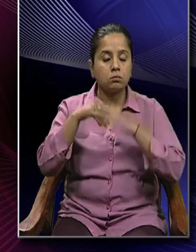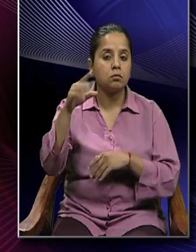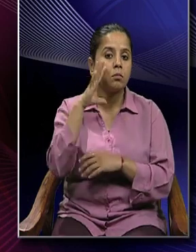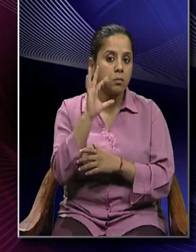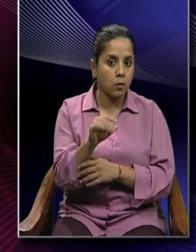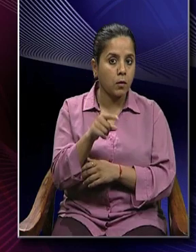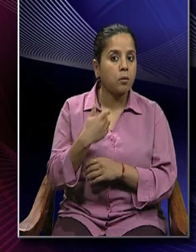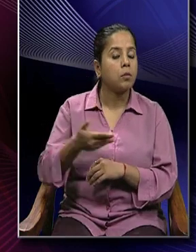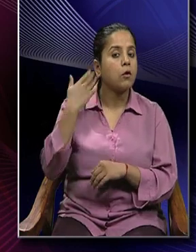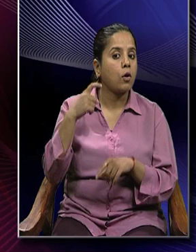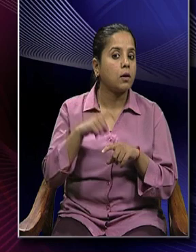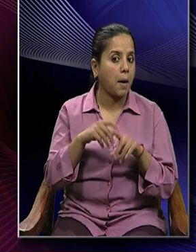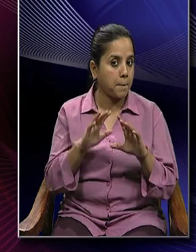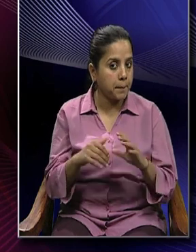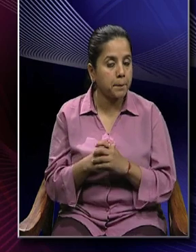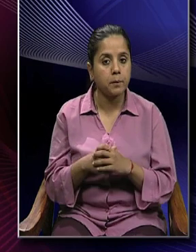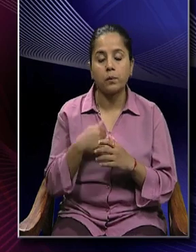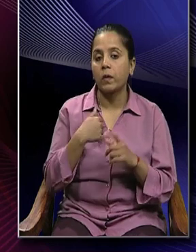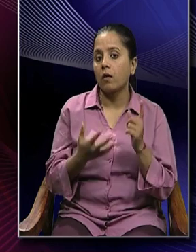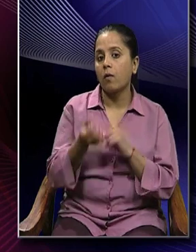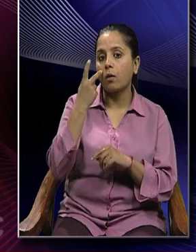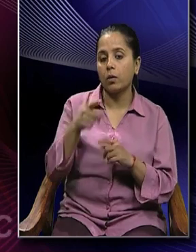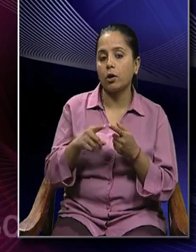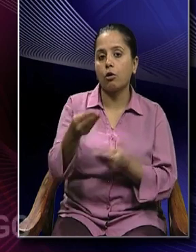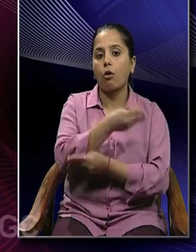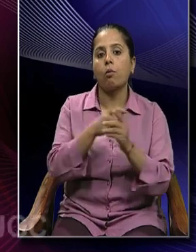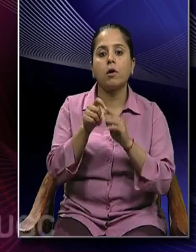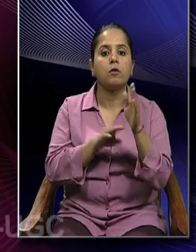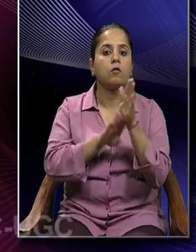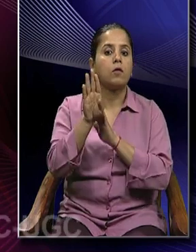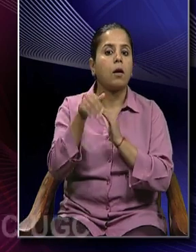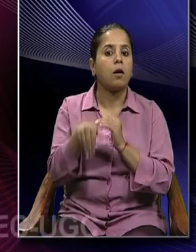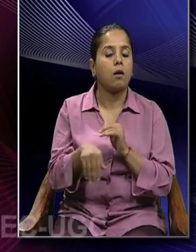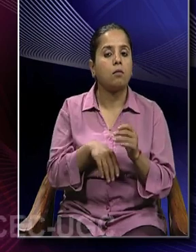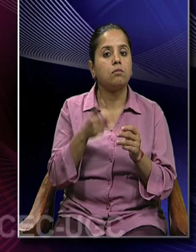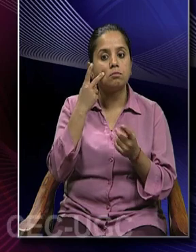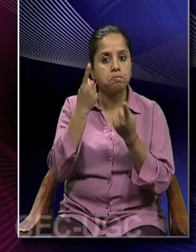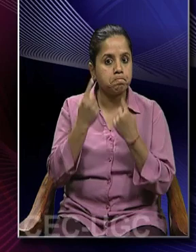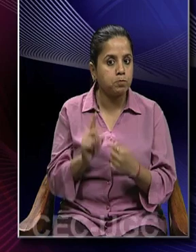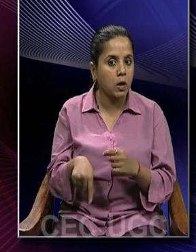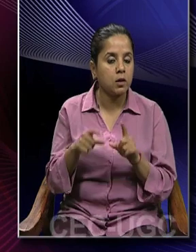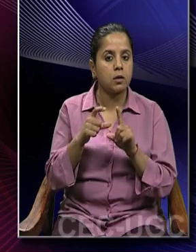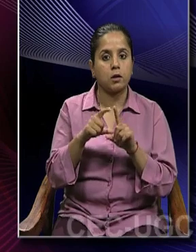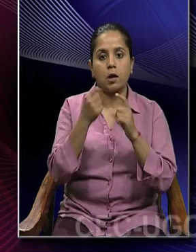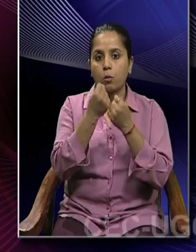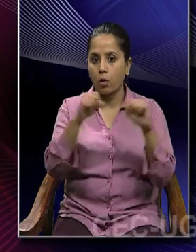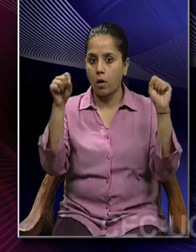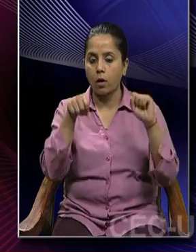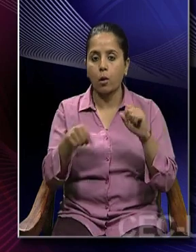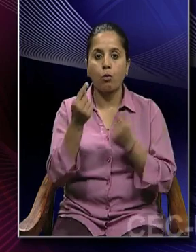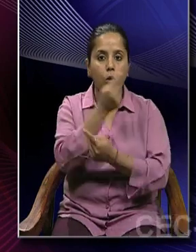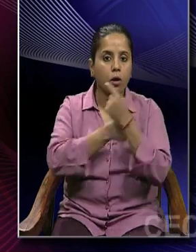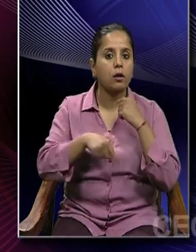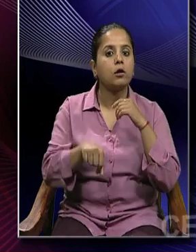that point of time. And we find that the economic development was to be undertaken within a democratic political structure as